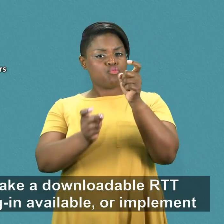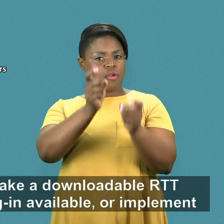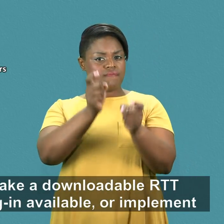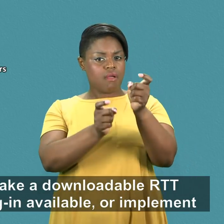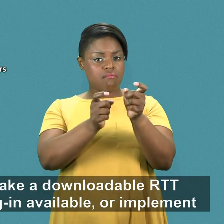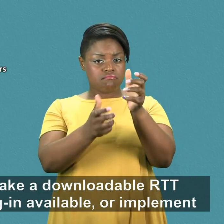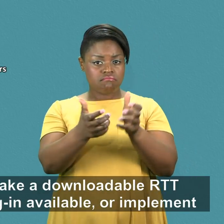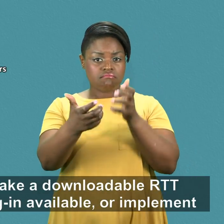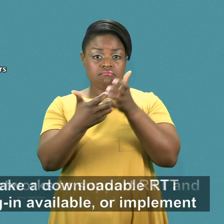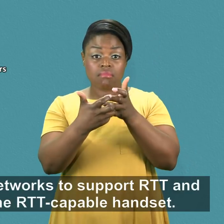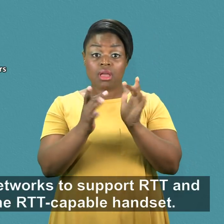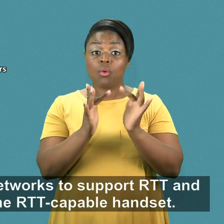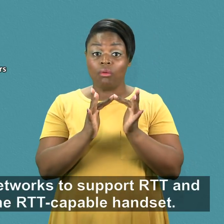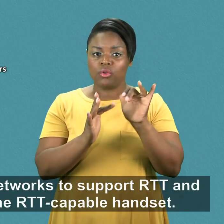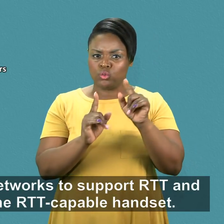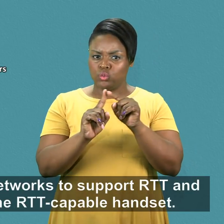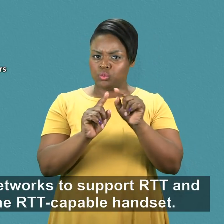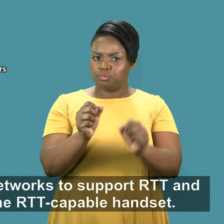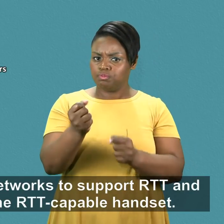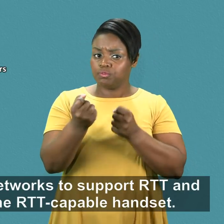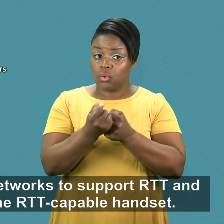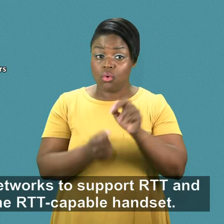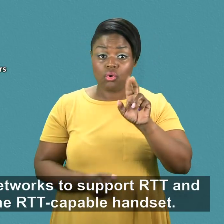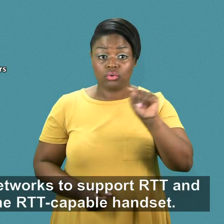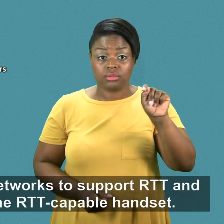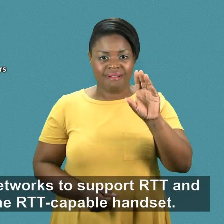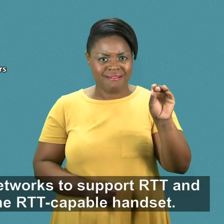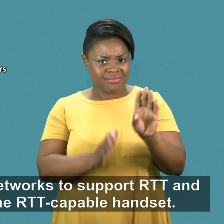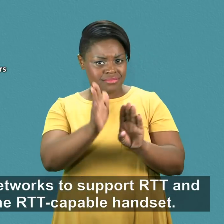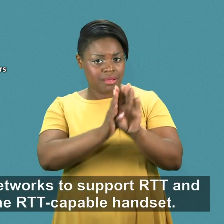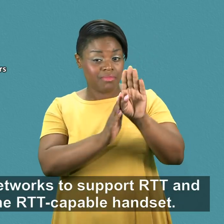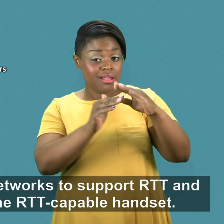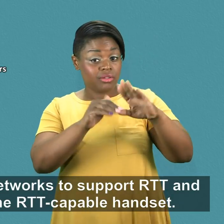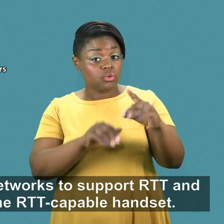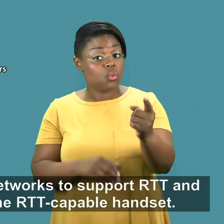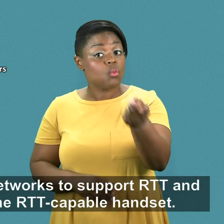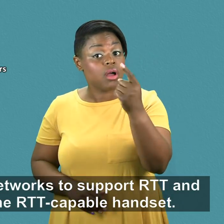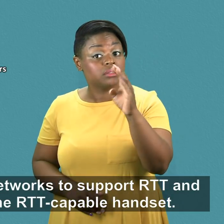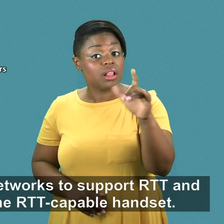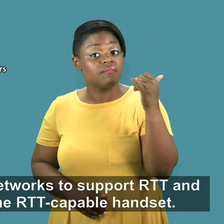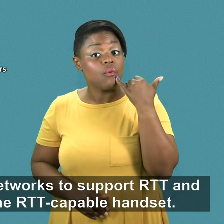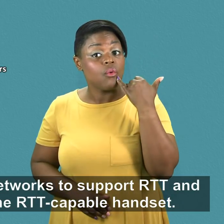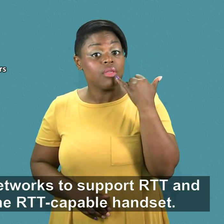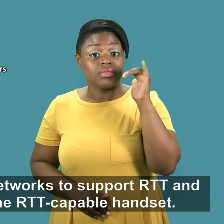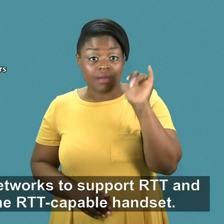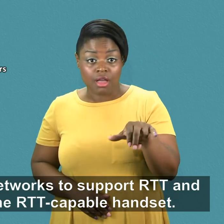or implement changes to their networks to support RTT and offer at least one RTT-capable handset.